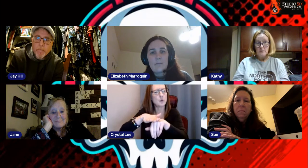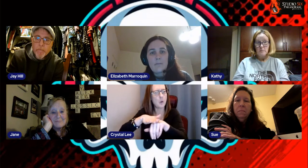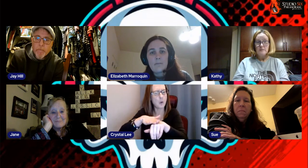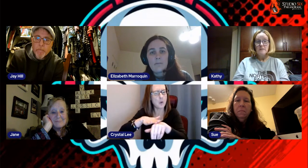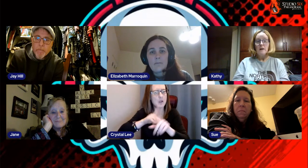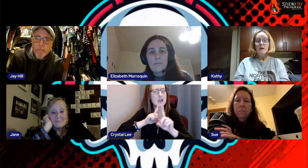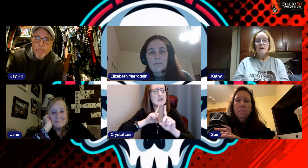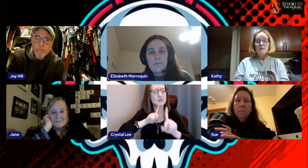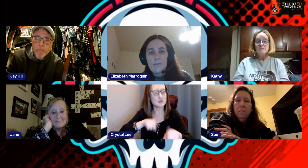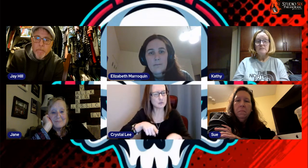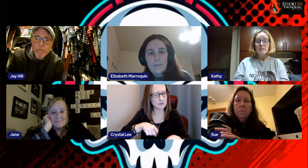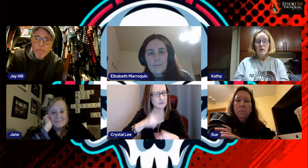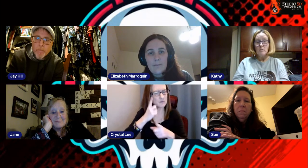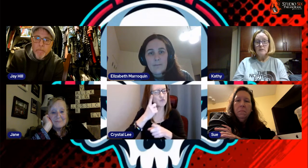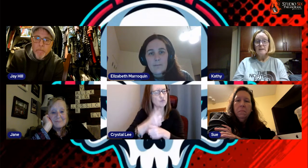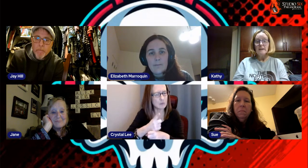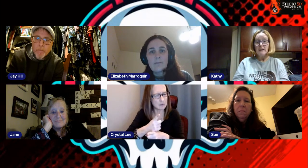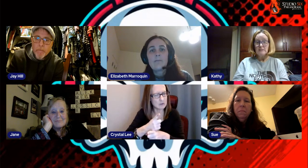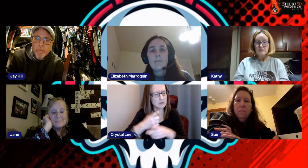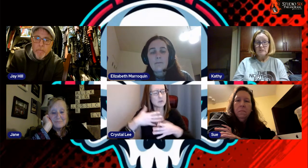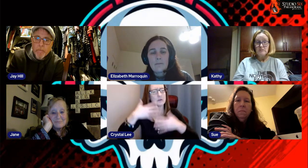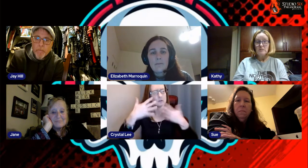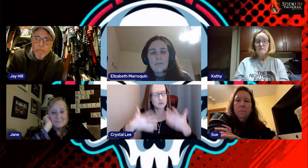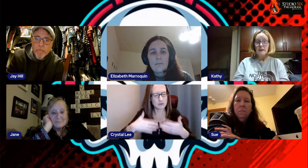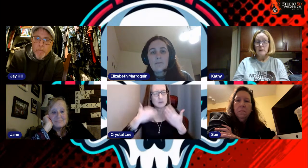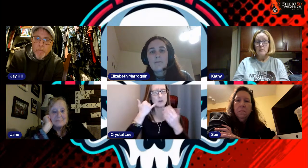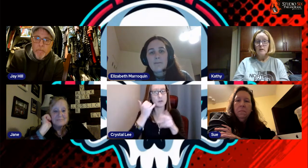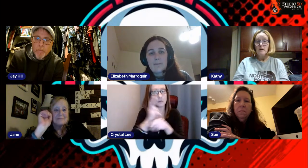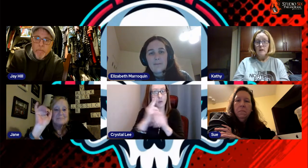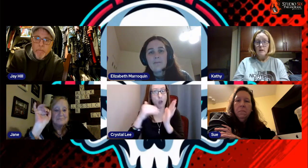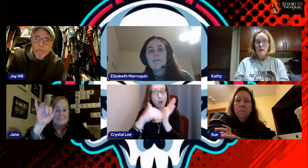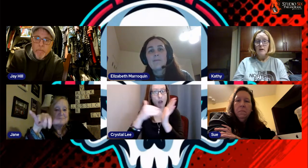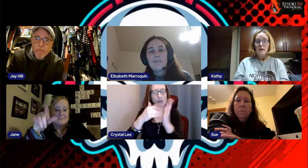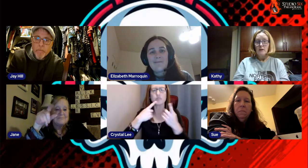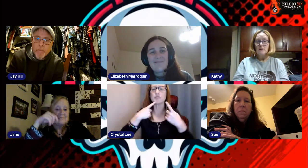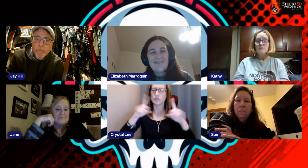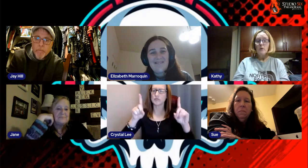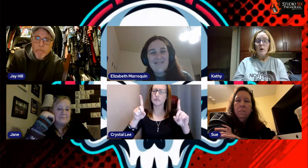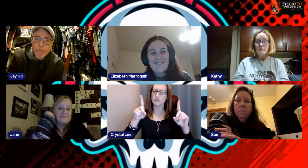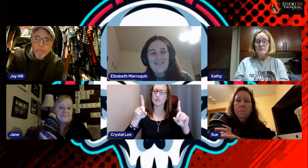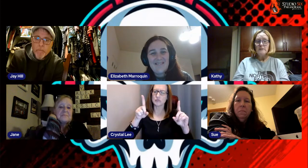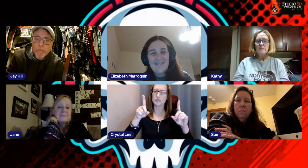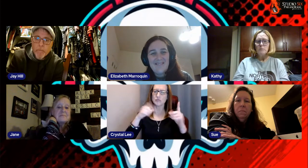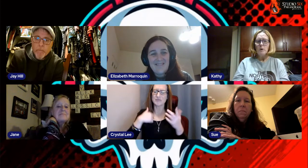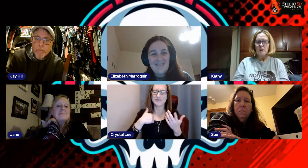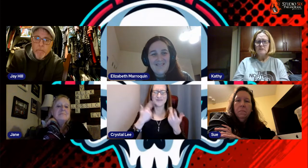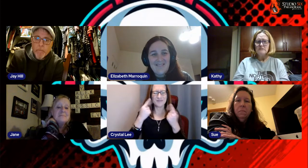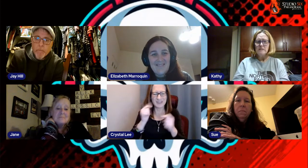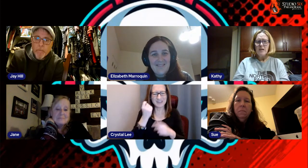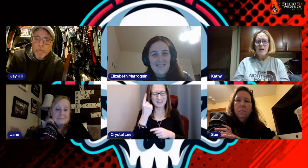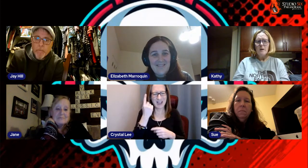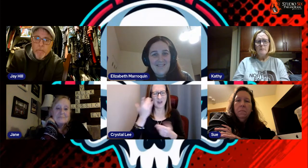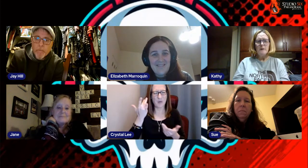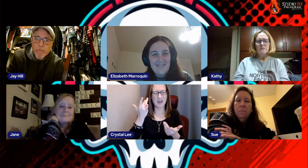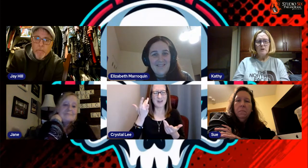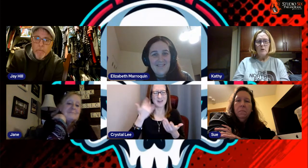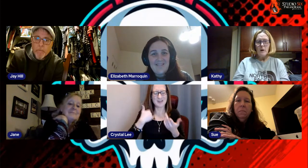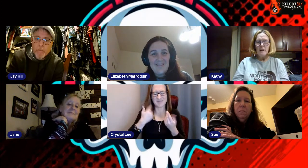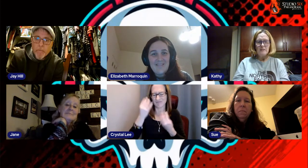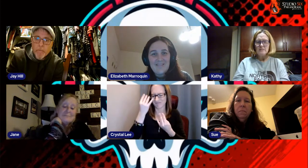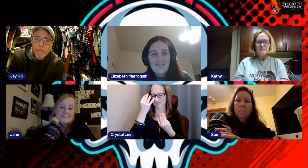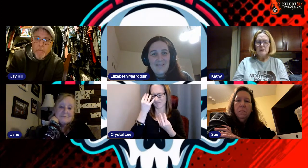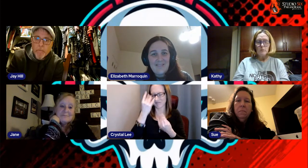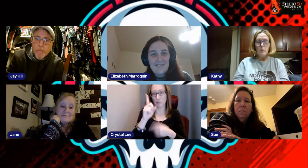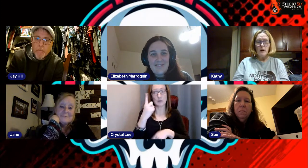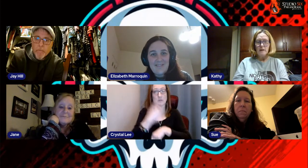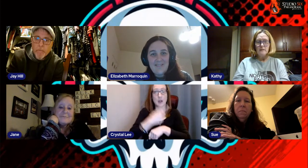word. And slowly it answered the right. So often it worked. But it took a while.